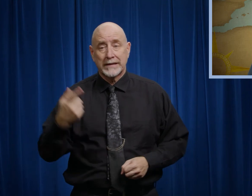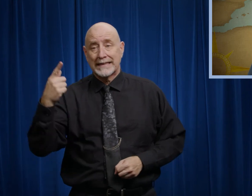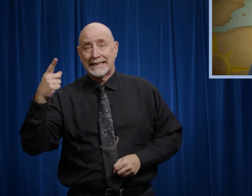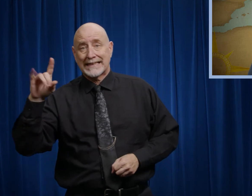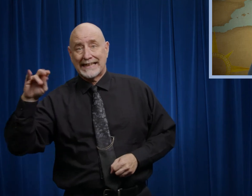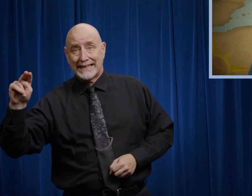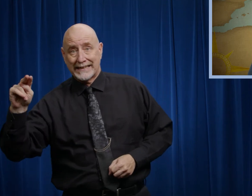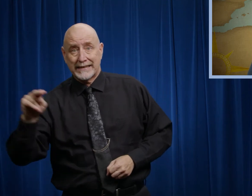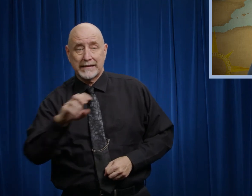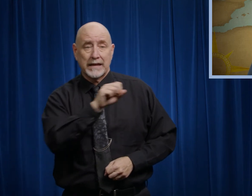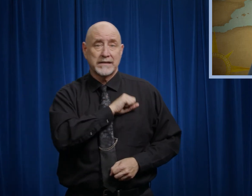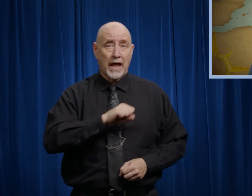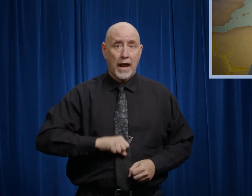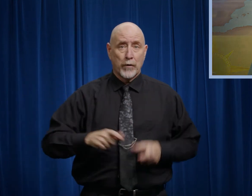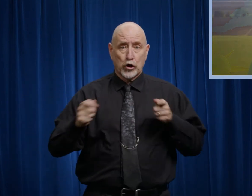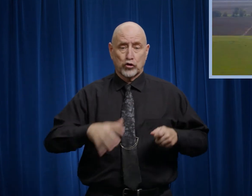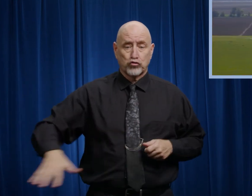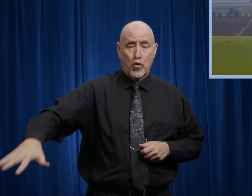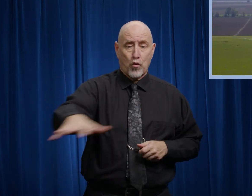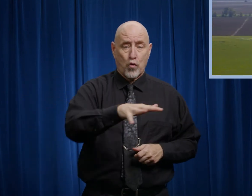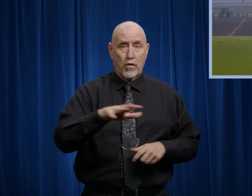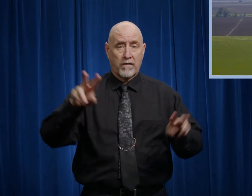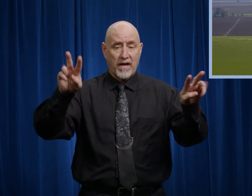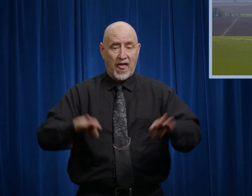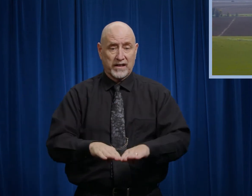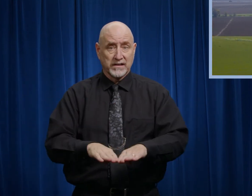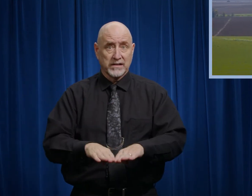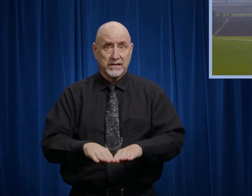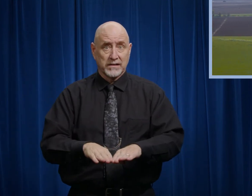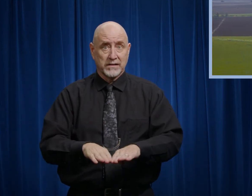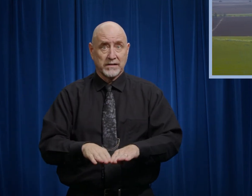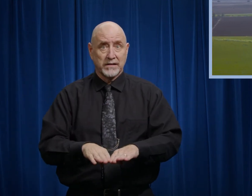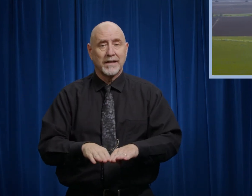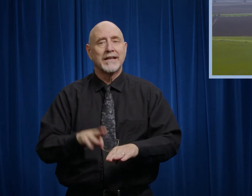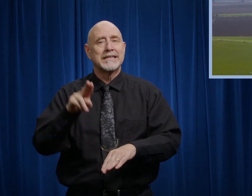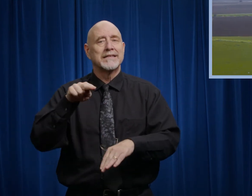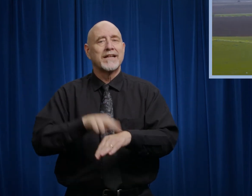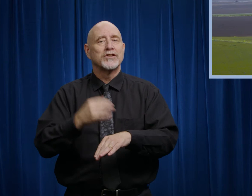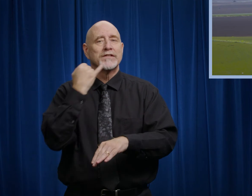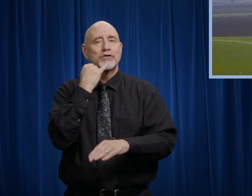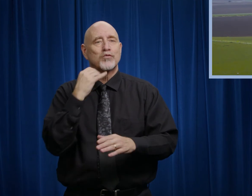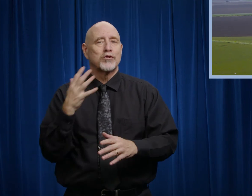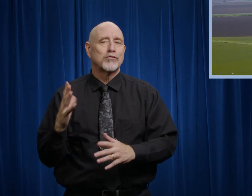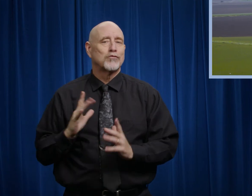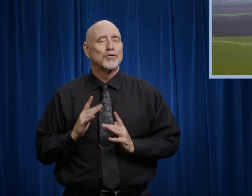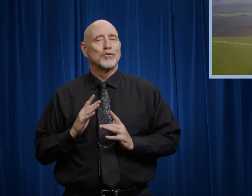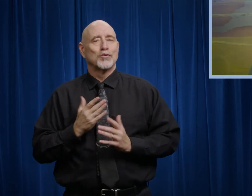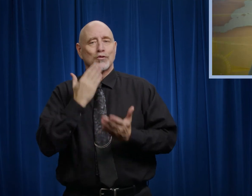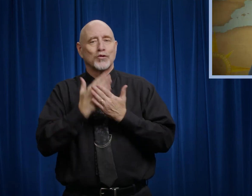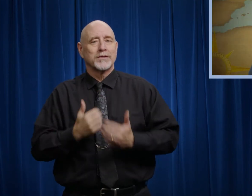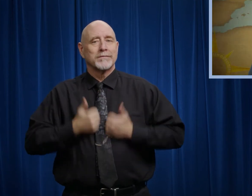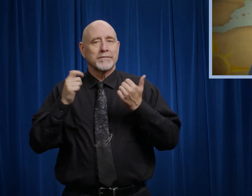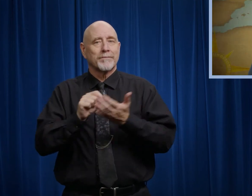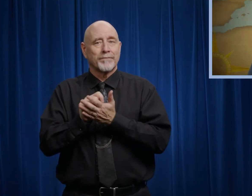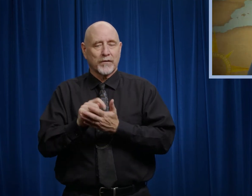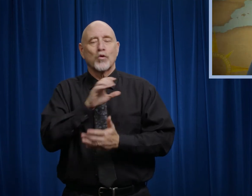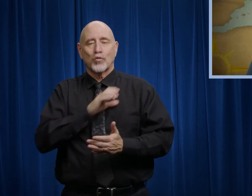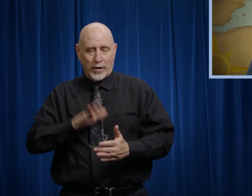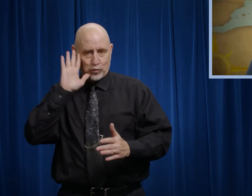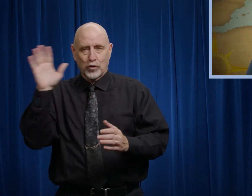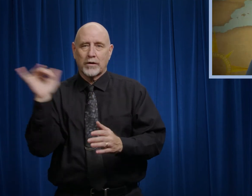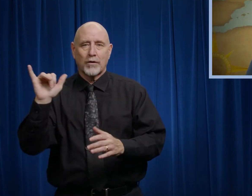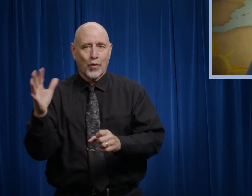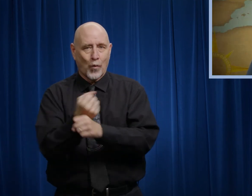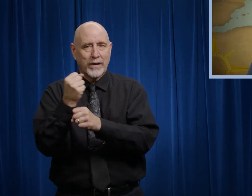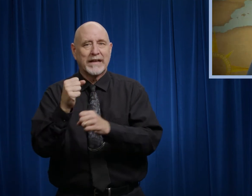Just as both Gideon and Solomon controlled the valley of Megiddo and thereby rewarded the nation of Israel, so Christ